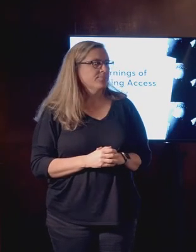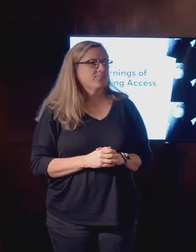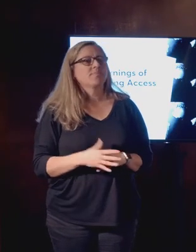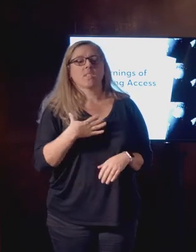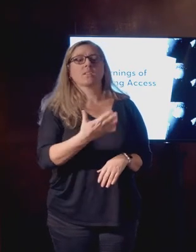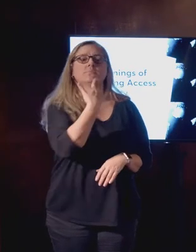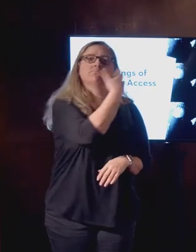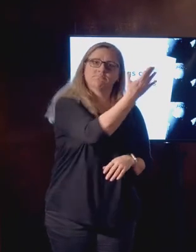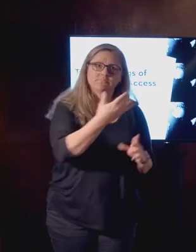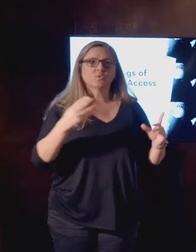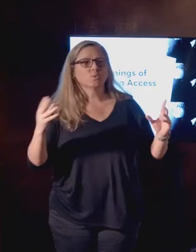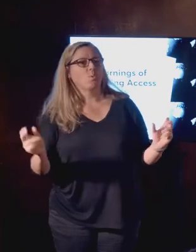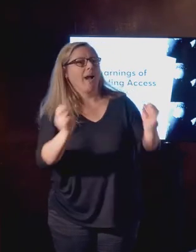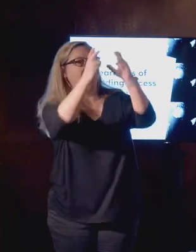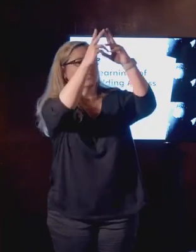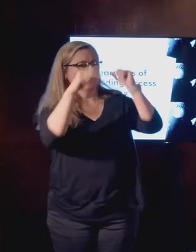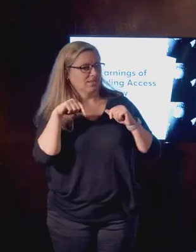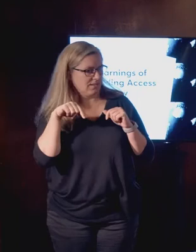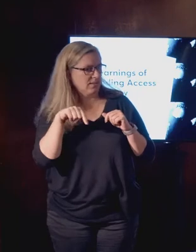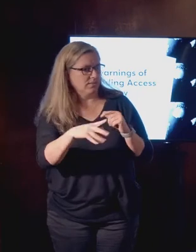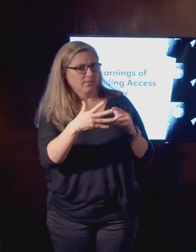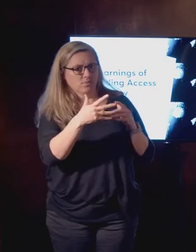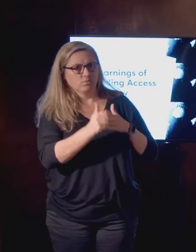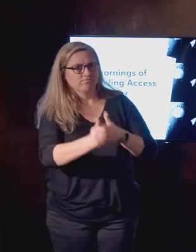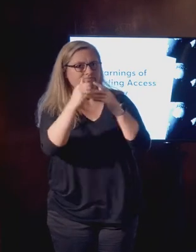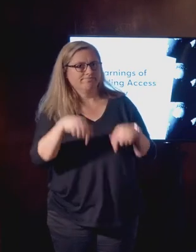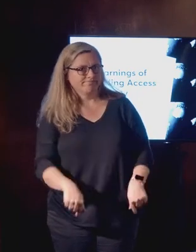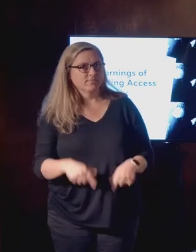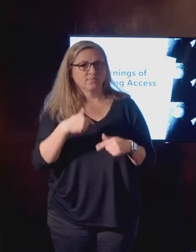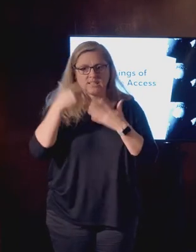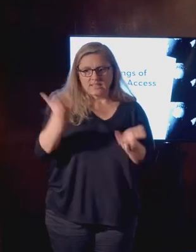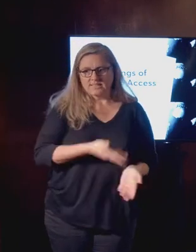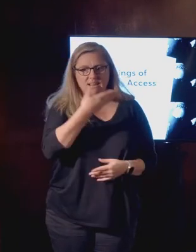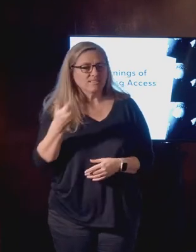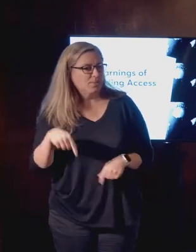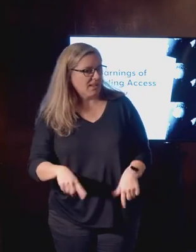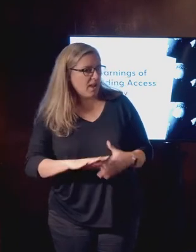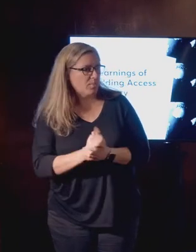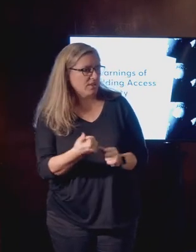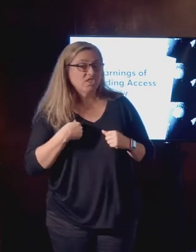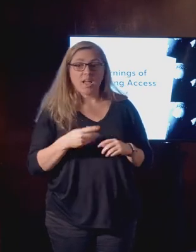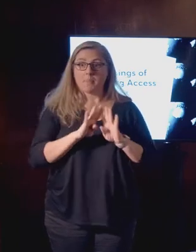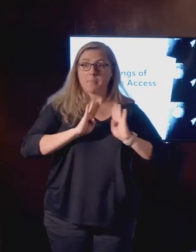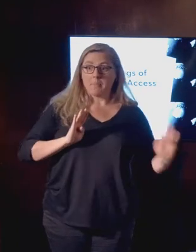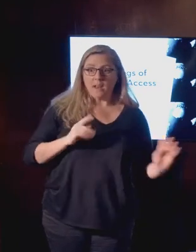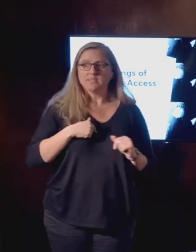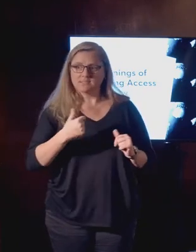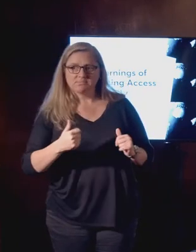and also thank you to the Arts Centre for hosting us. It's nice to be here. I really appreciate it. And I'm sure that my panellists do